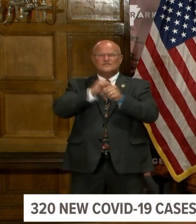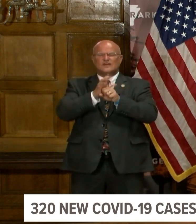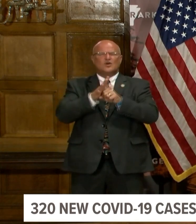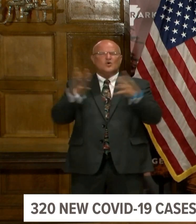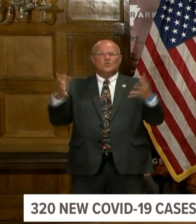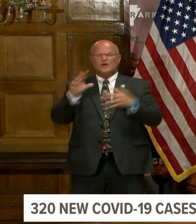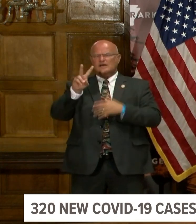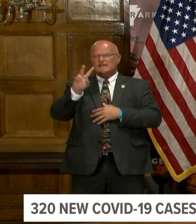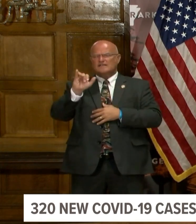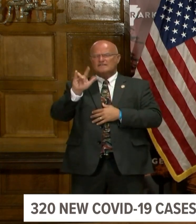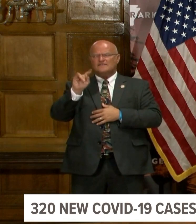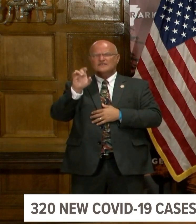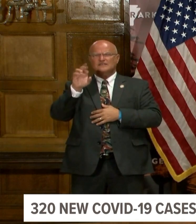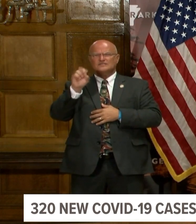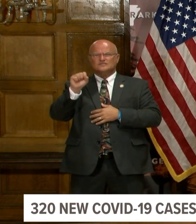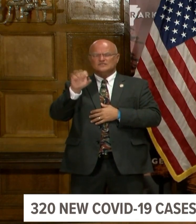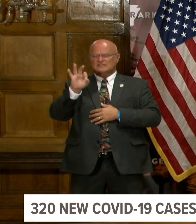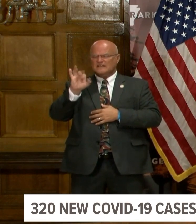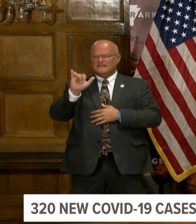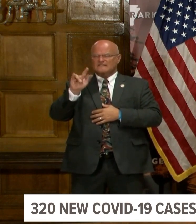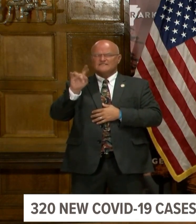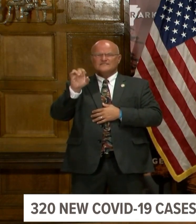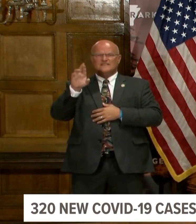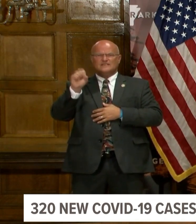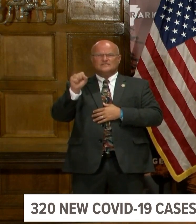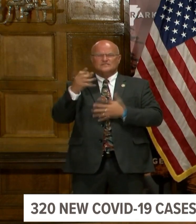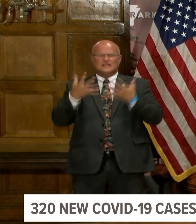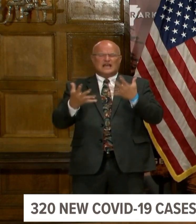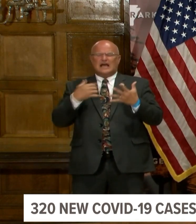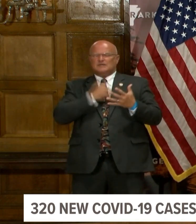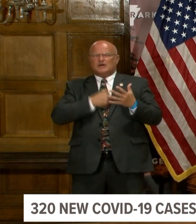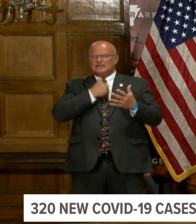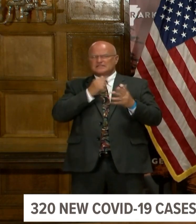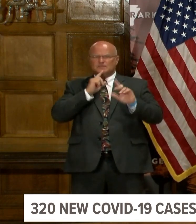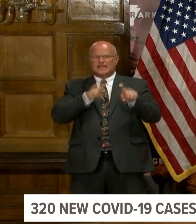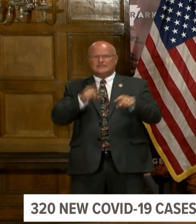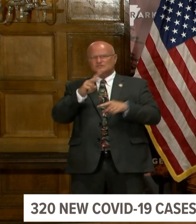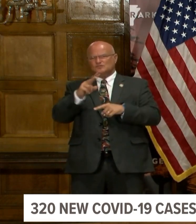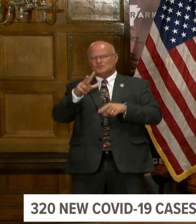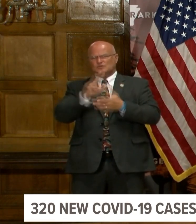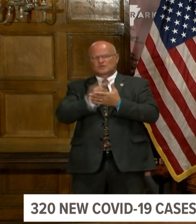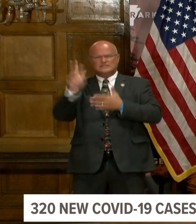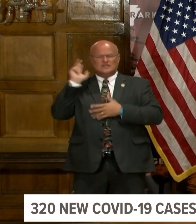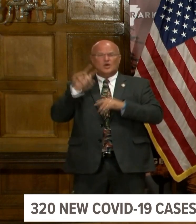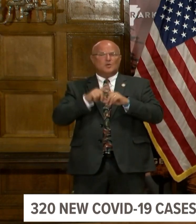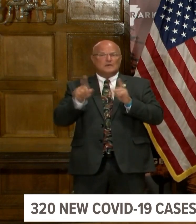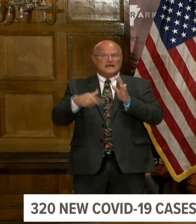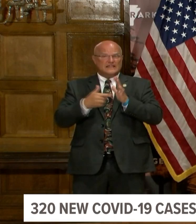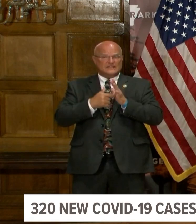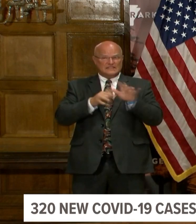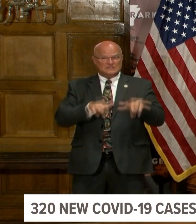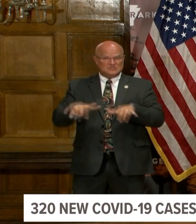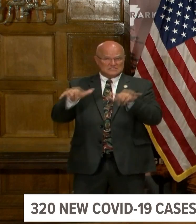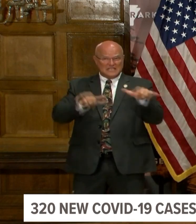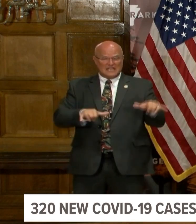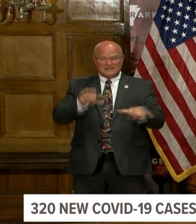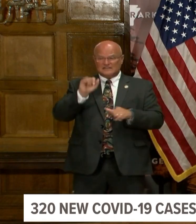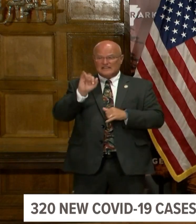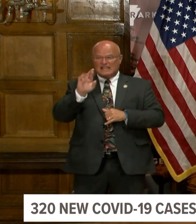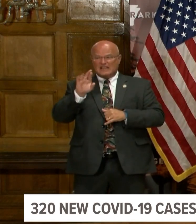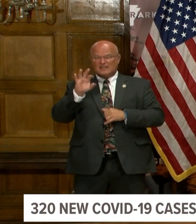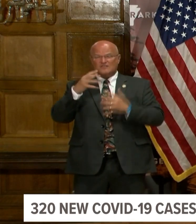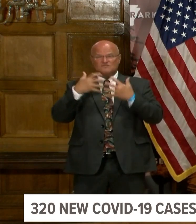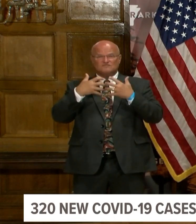filters in schools? So I apologize if this question might have been answered 2 or 3 weeks ago when we started talking about schools, but is there a standard for the air